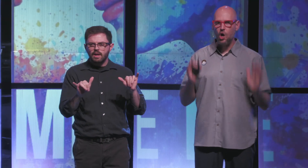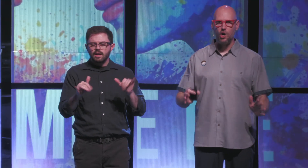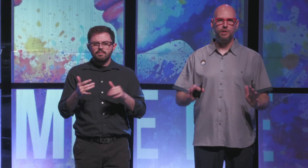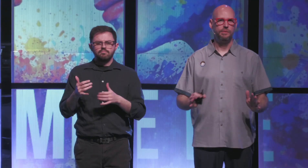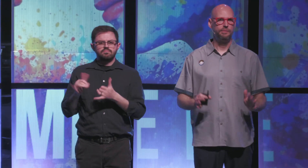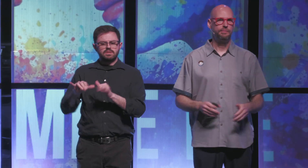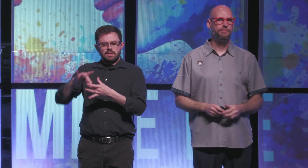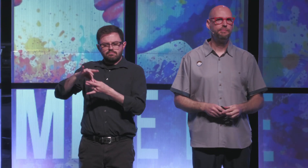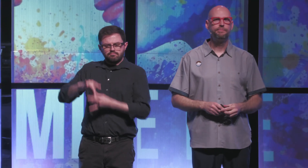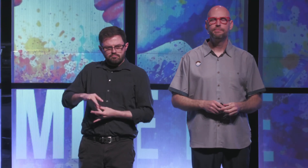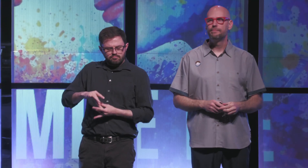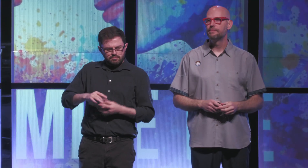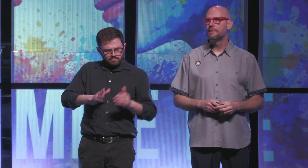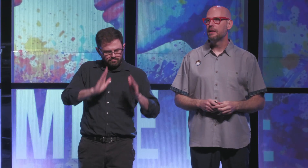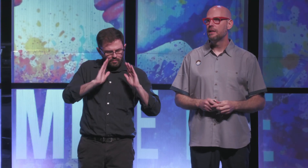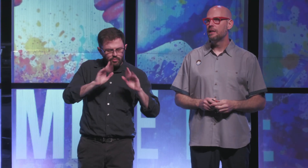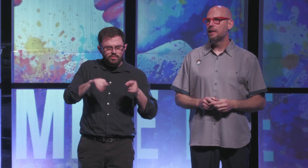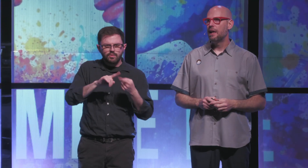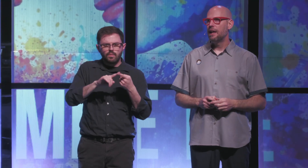is hard.